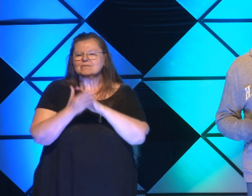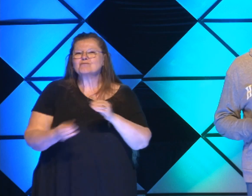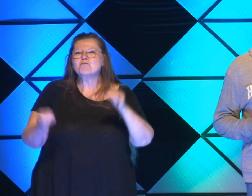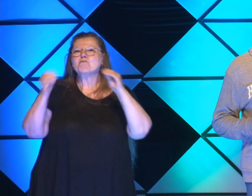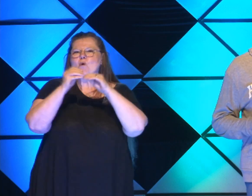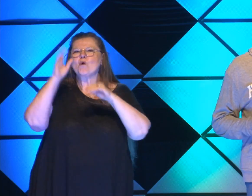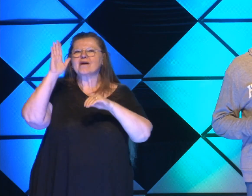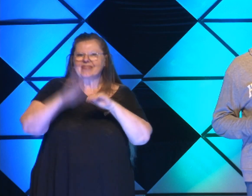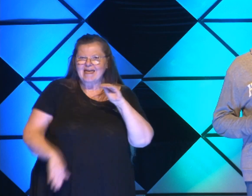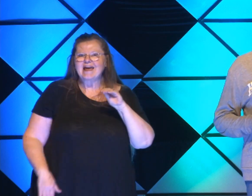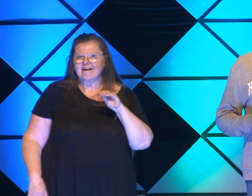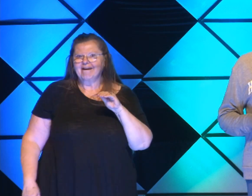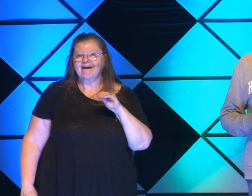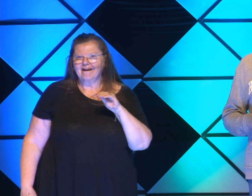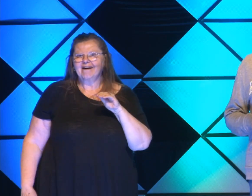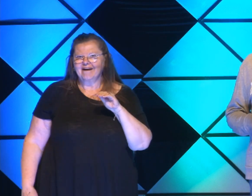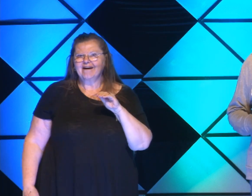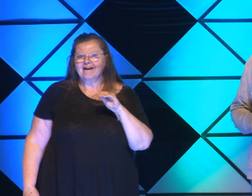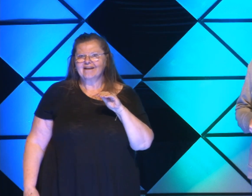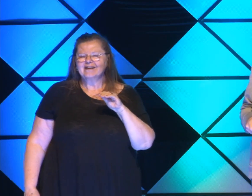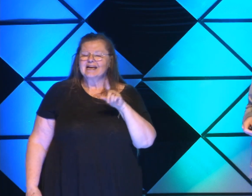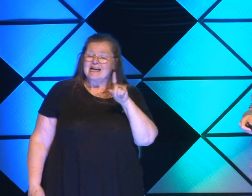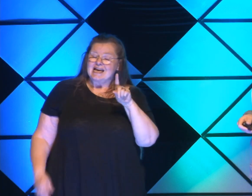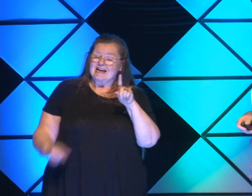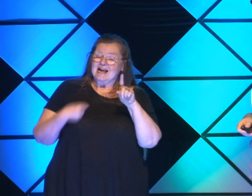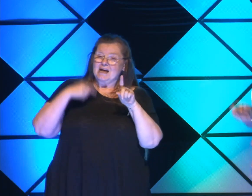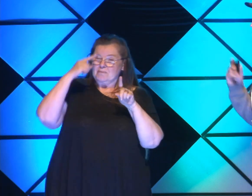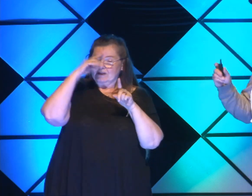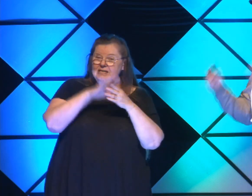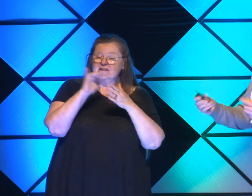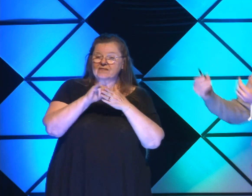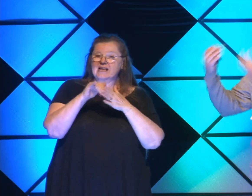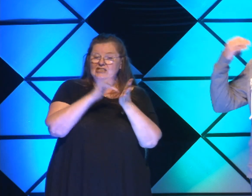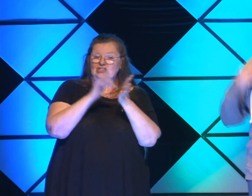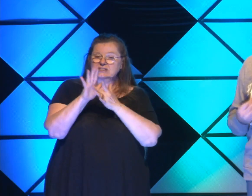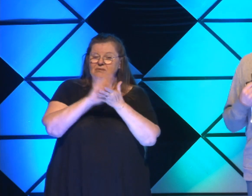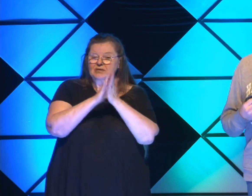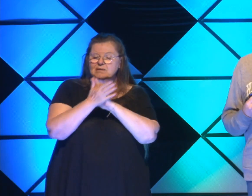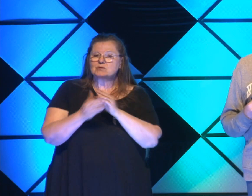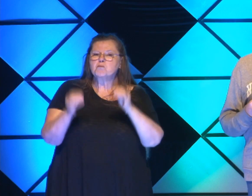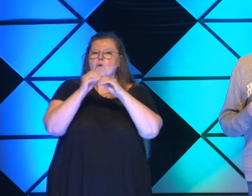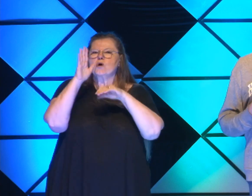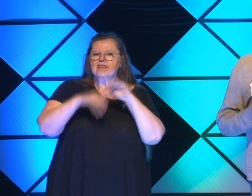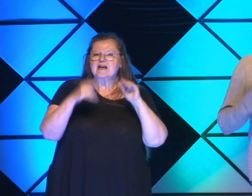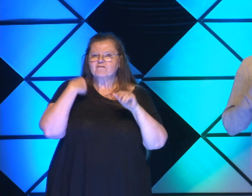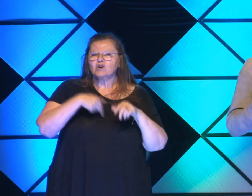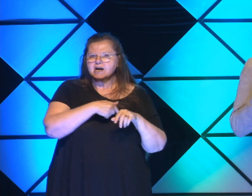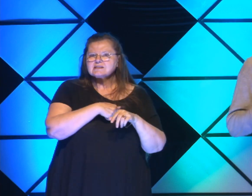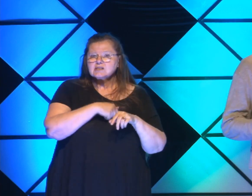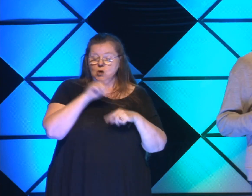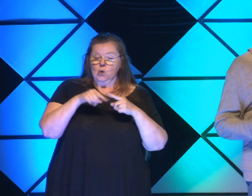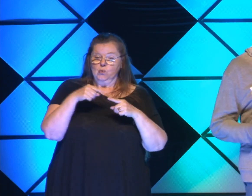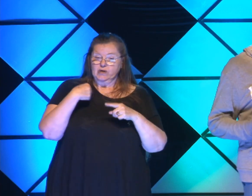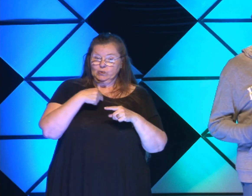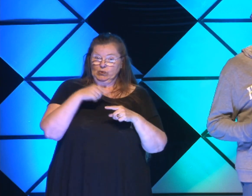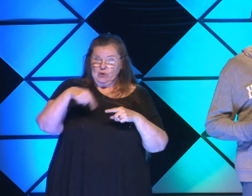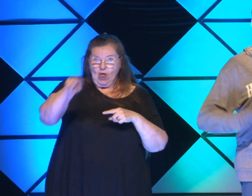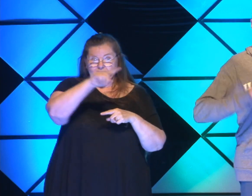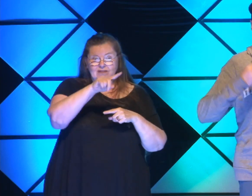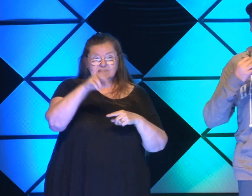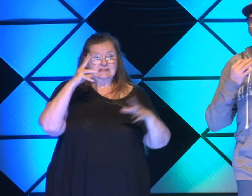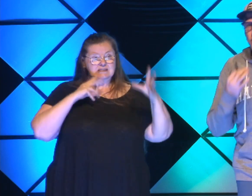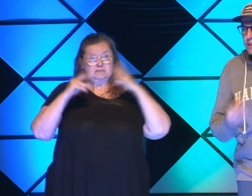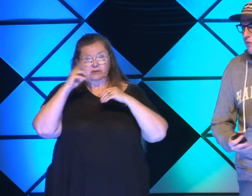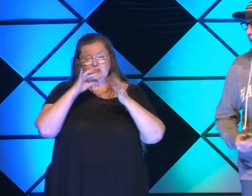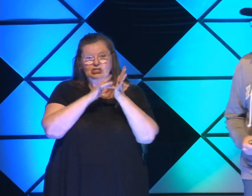than. And I think that Jesus becomes more than for us when we experience him as